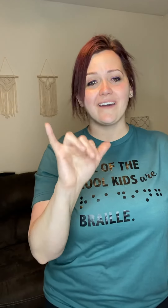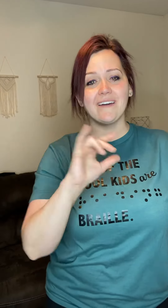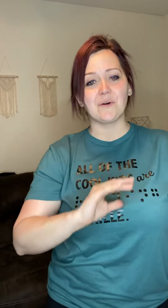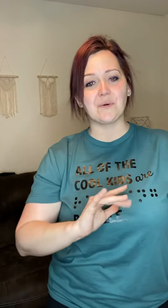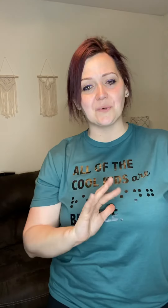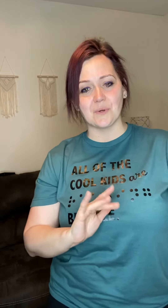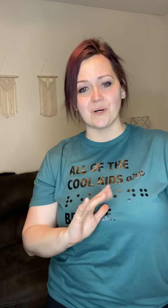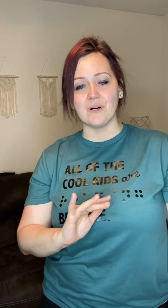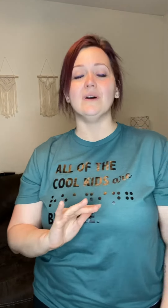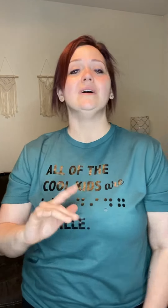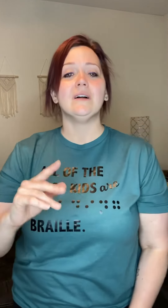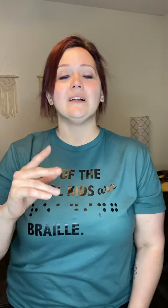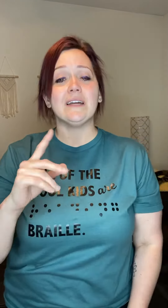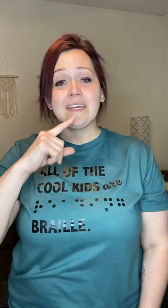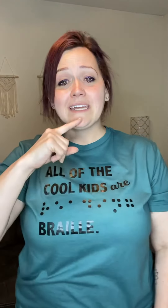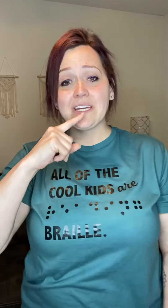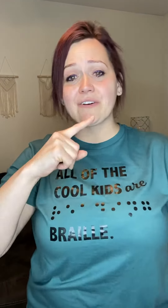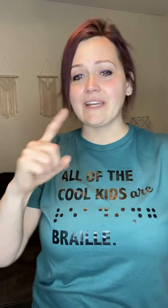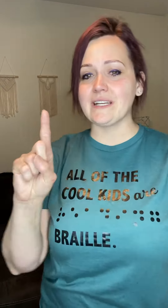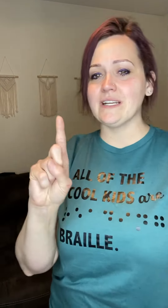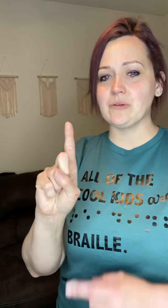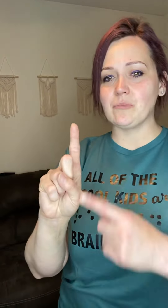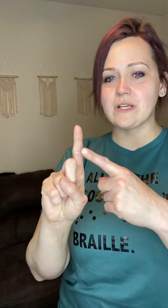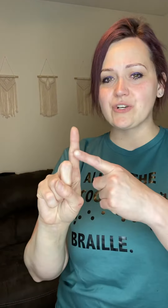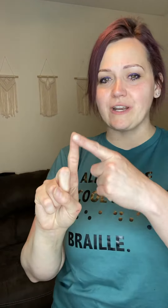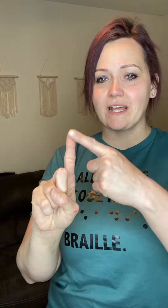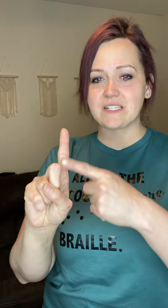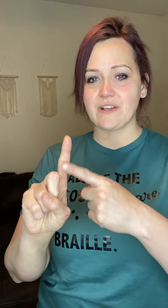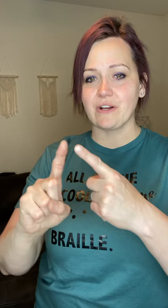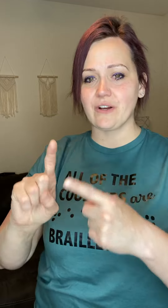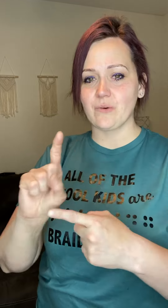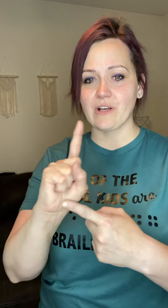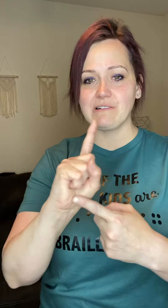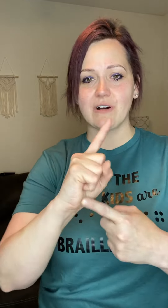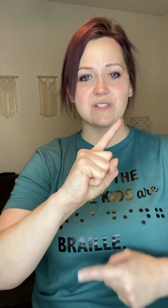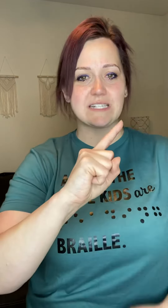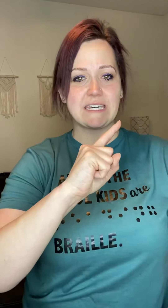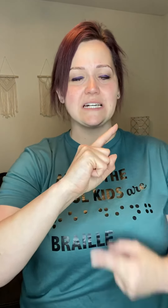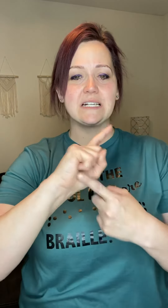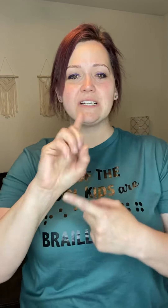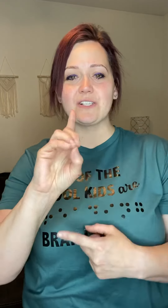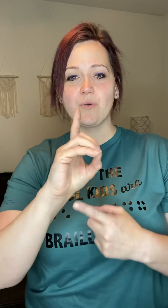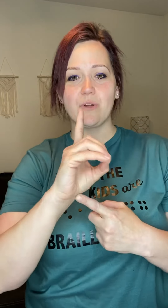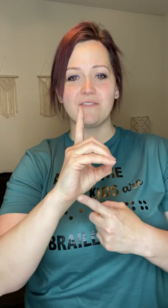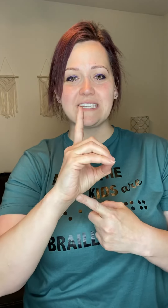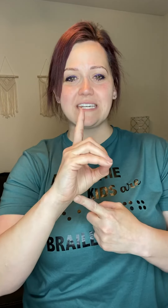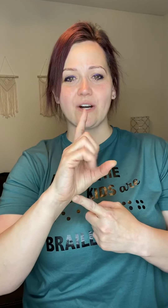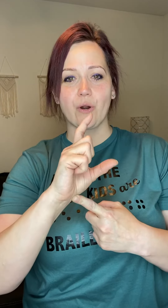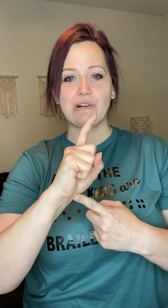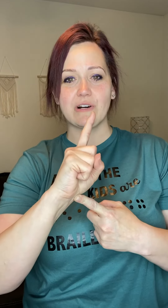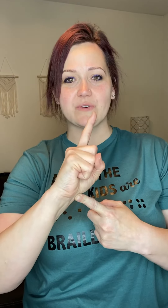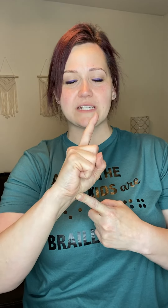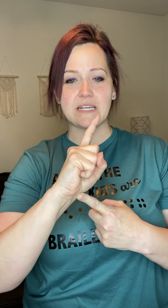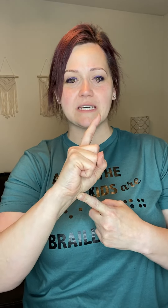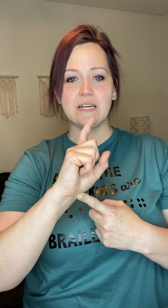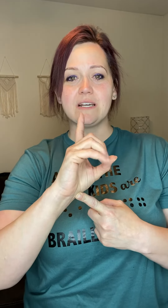Okay, cool. Hearing is your index finger with a closed D. So we have D or a closed D.